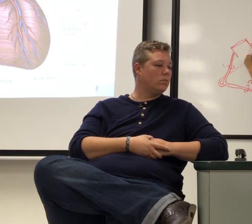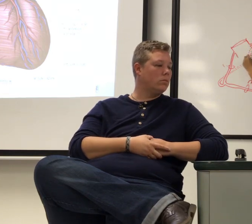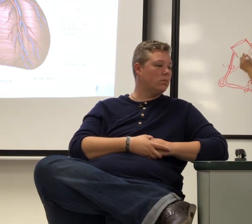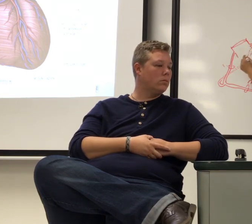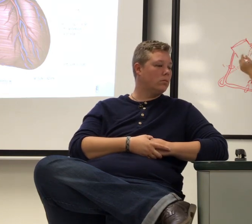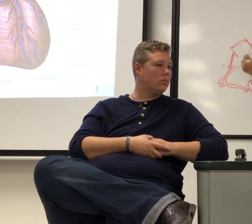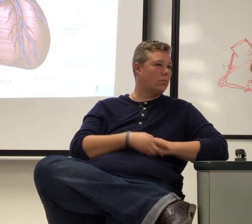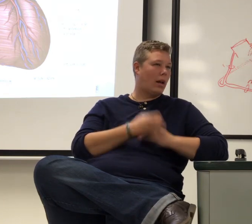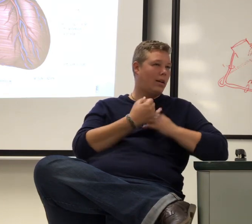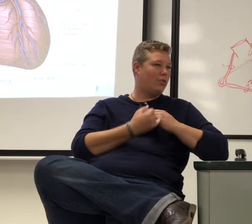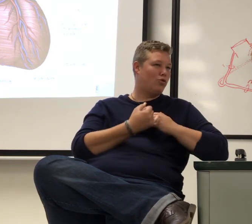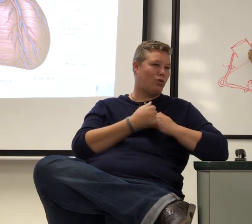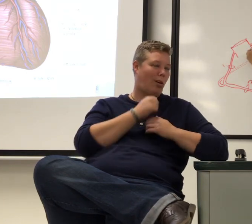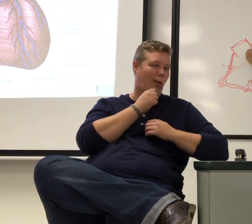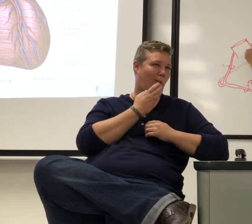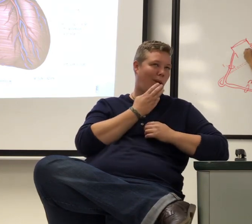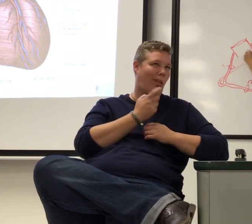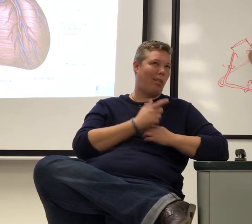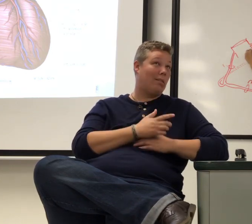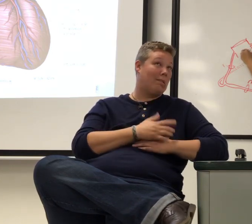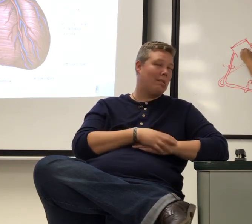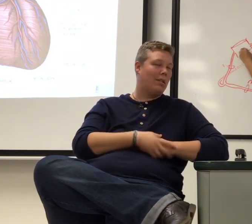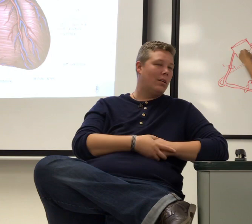I didn't draw it very well,